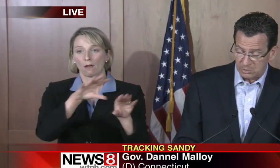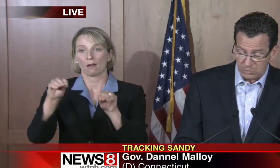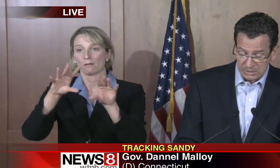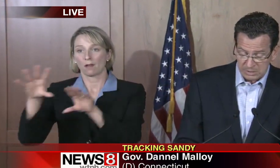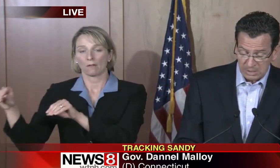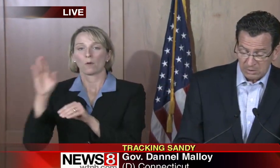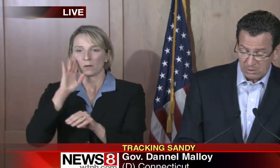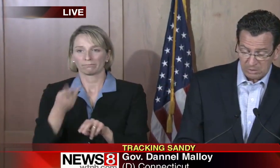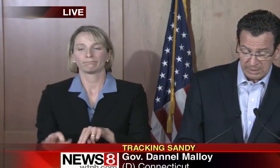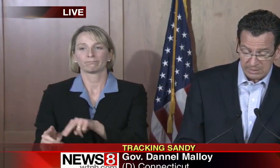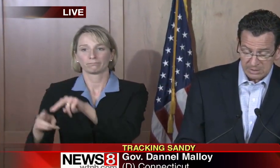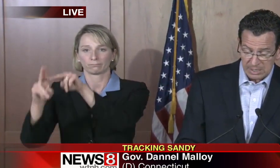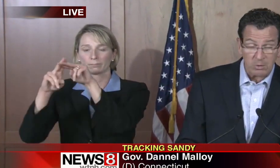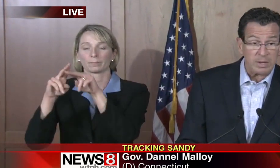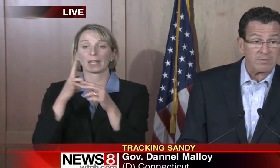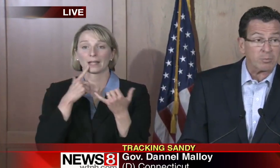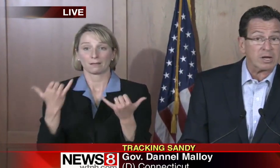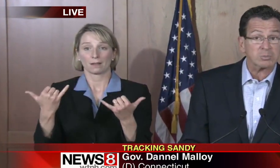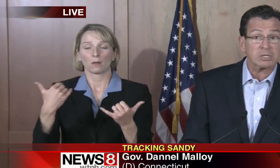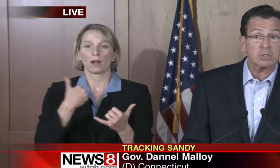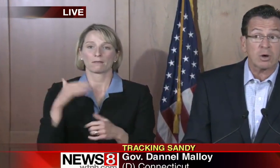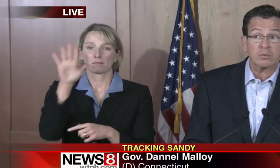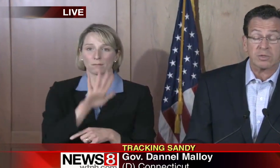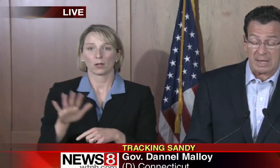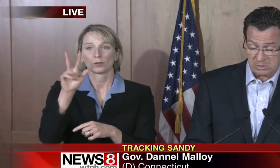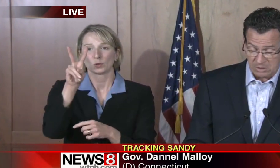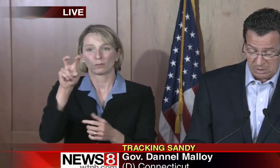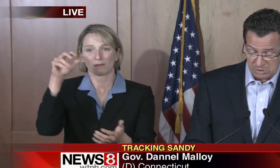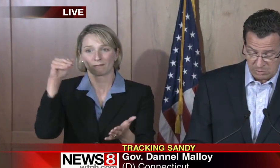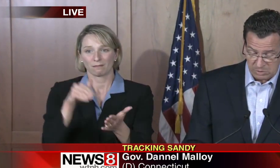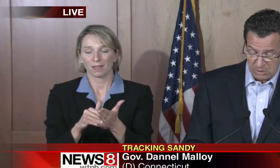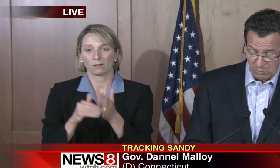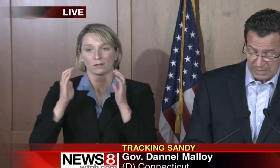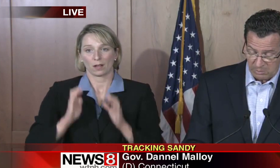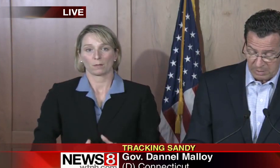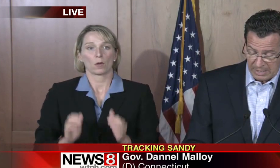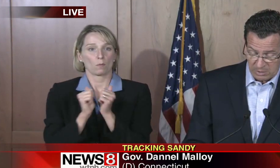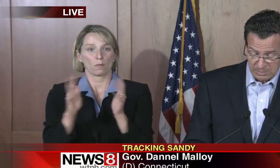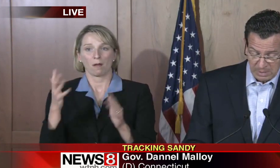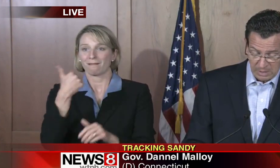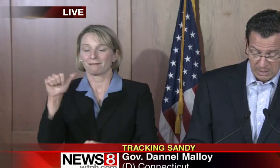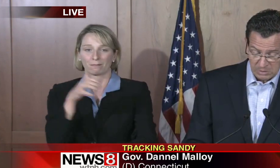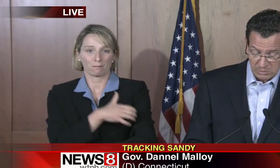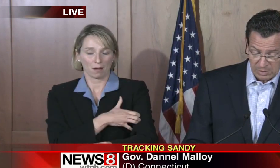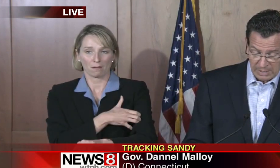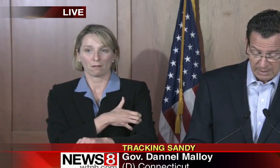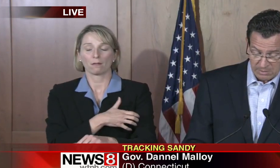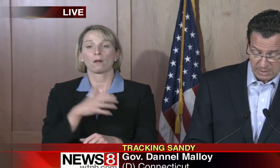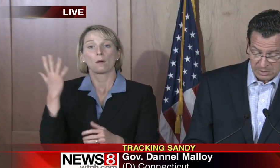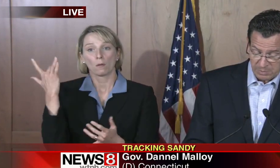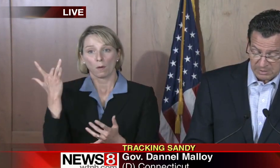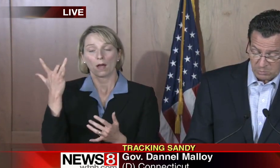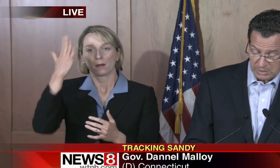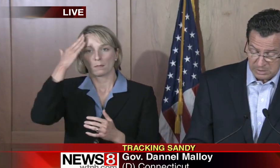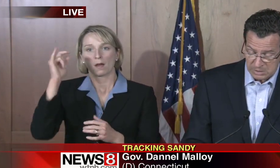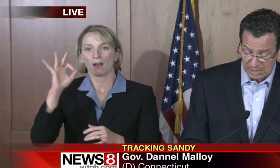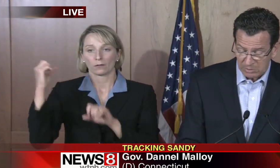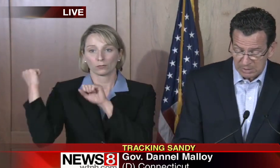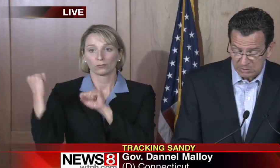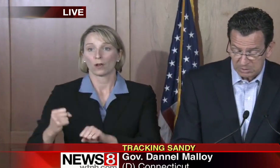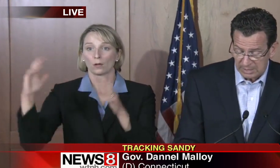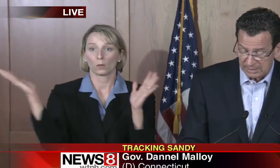to increase. Currently, at this hour, we have approximately 200,000 customers without power. Due to the higher than expected